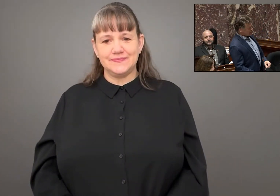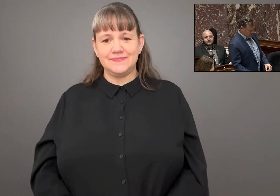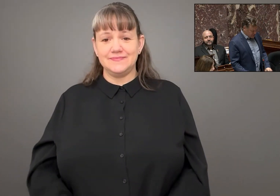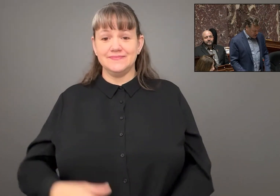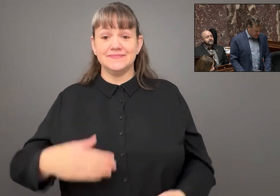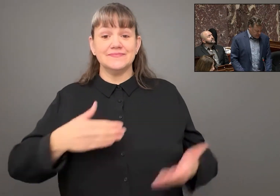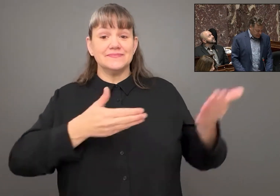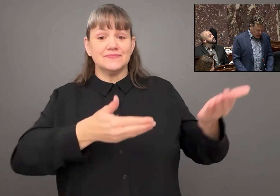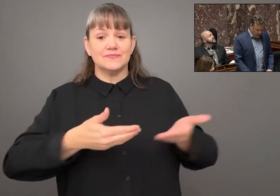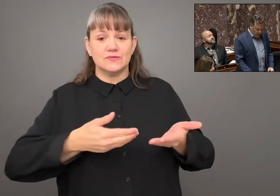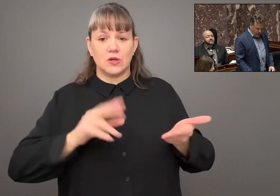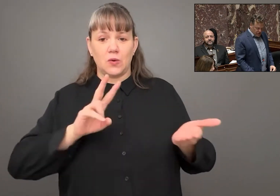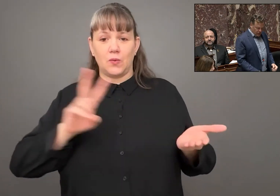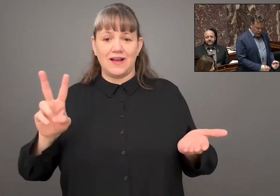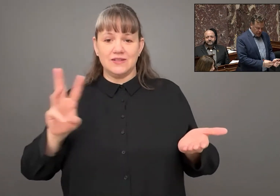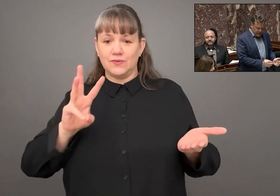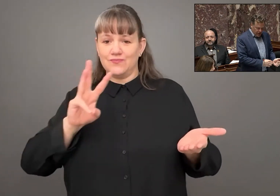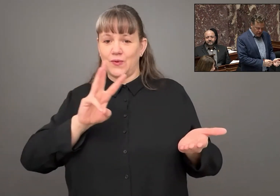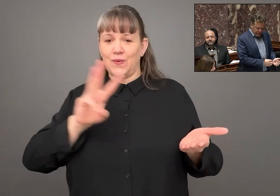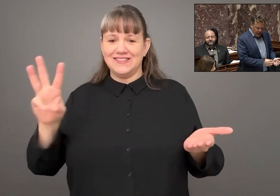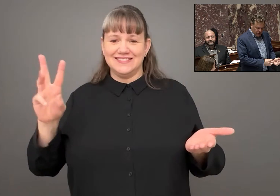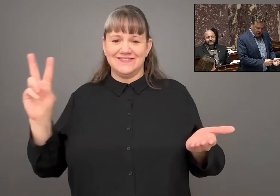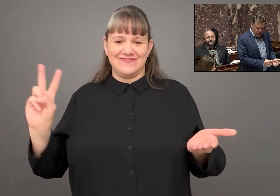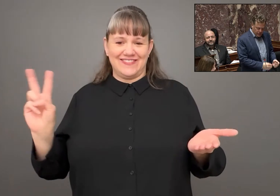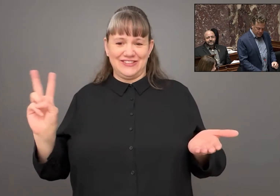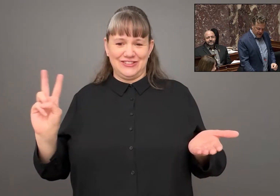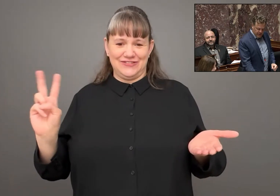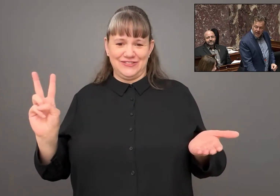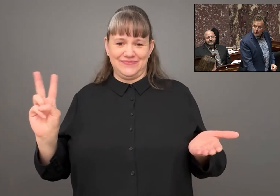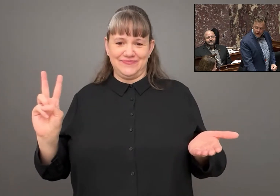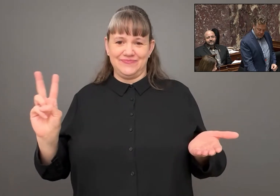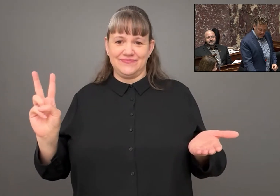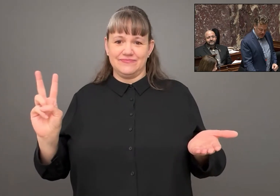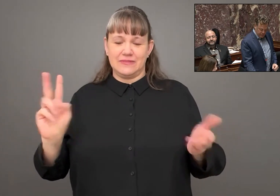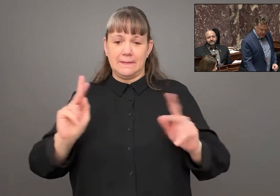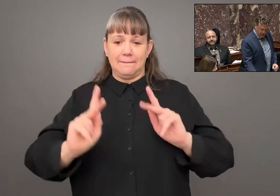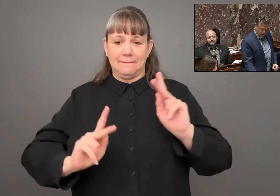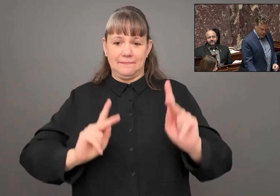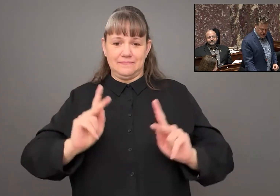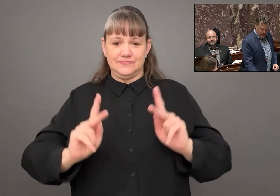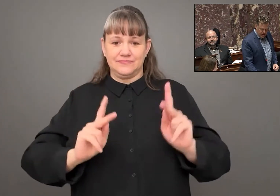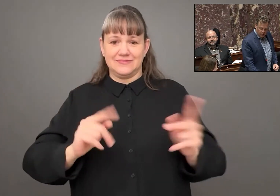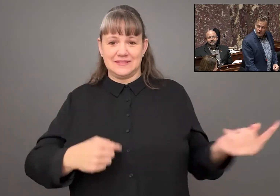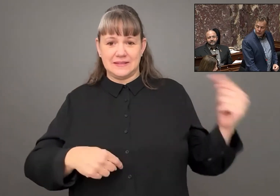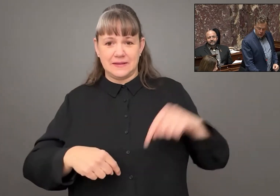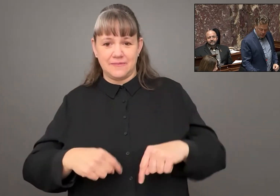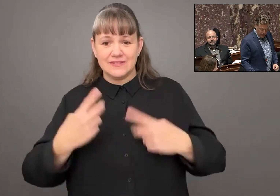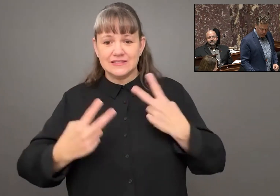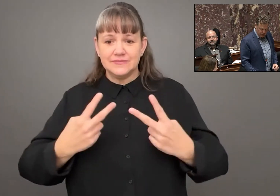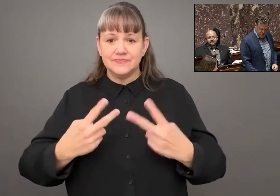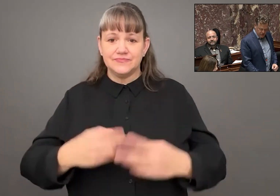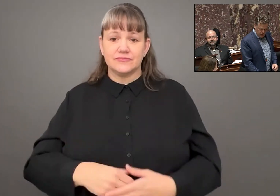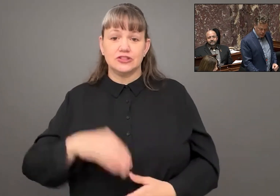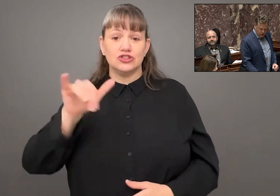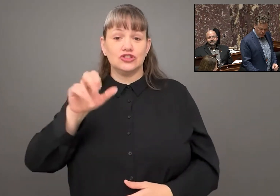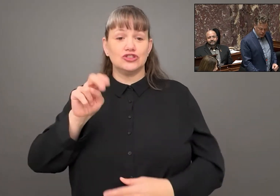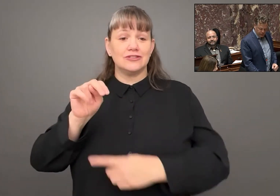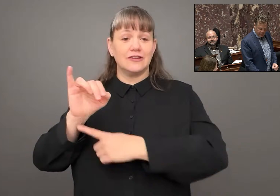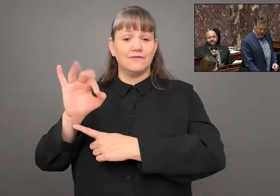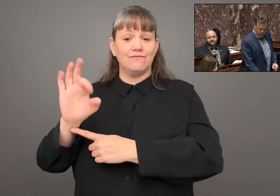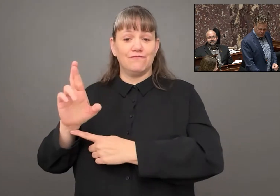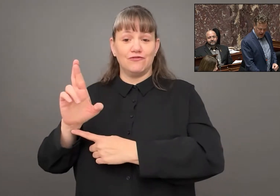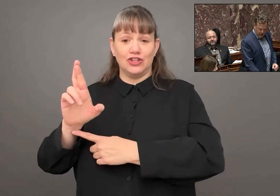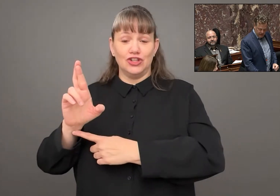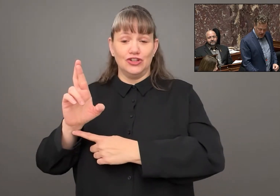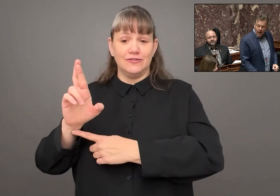Frank Azizi. Jennifer has been a tireless advocate for companion animals, SPCA oversight, and a review of the Prevention of Cruelty